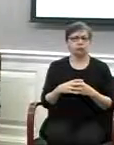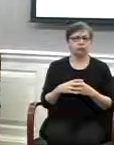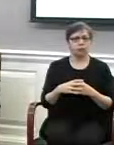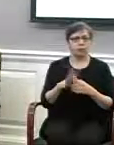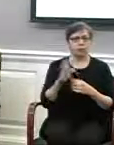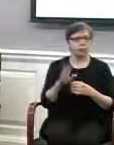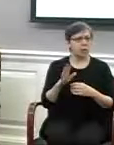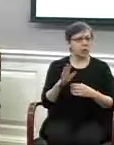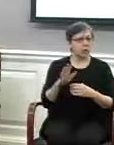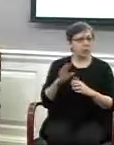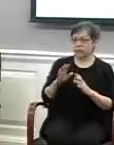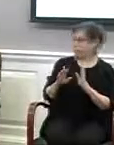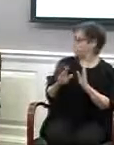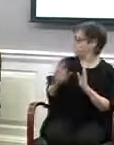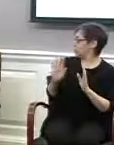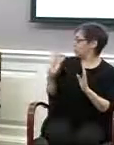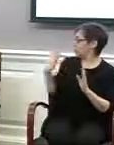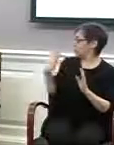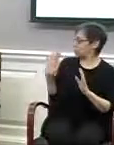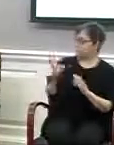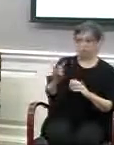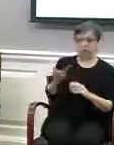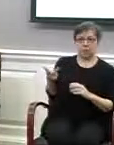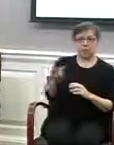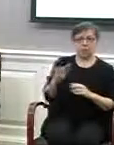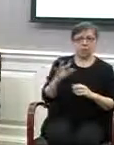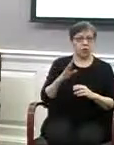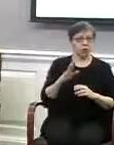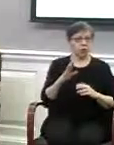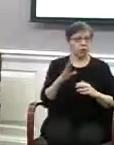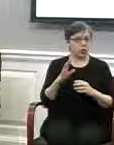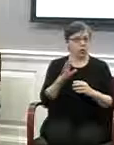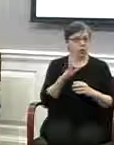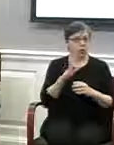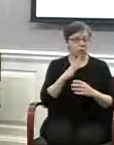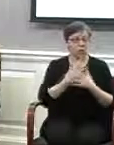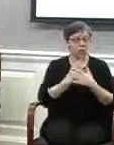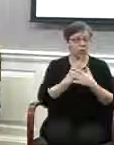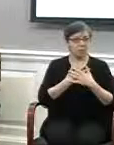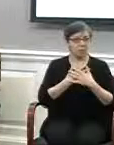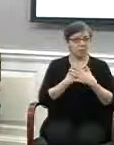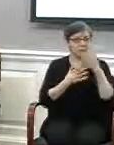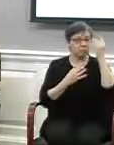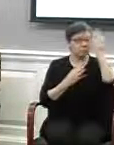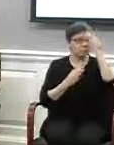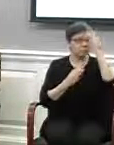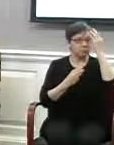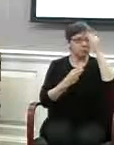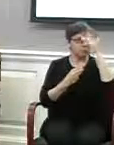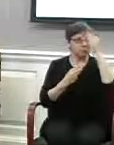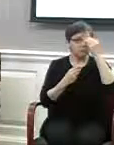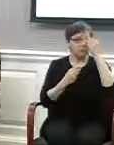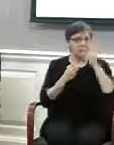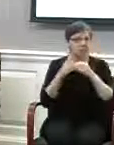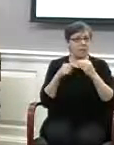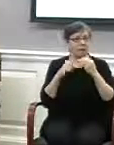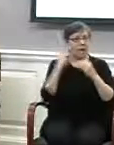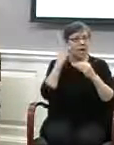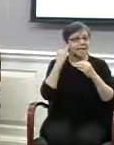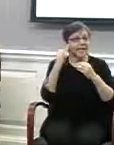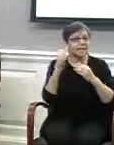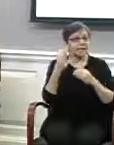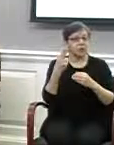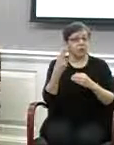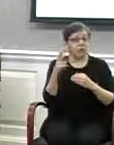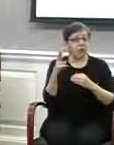Your talks were kind of stimulated some thoughts about spreading the ideas of human rights and